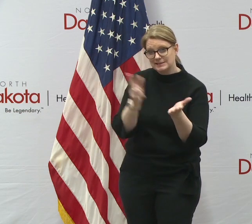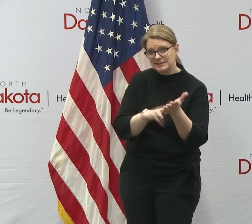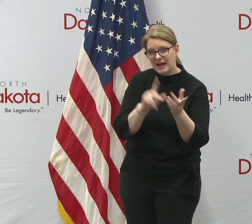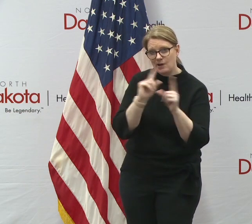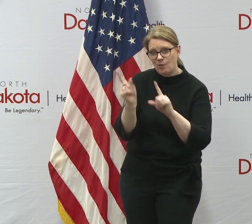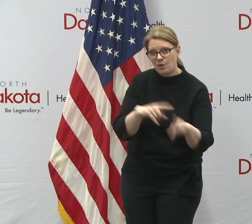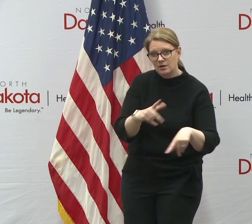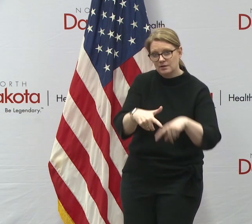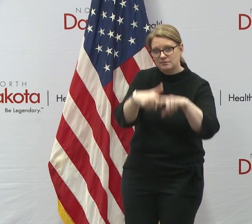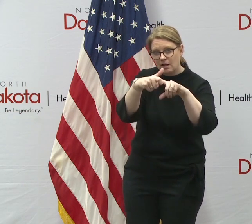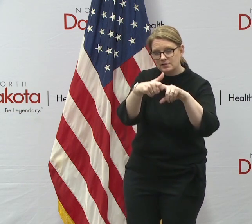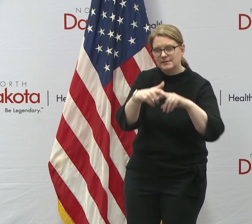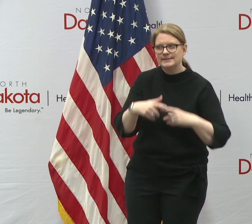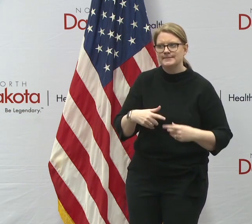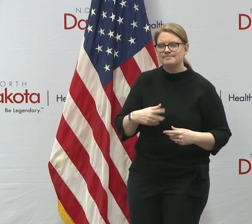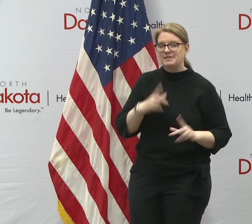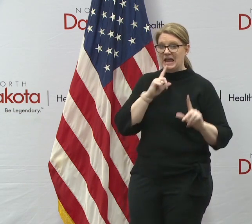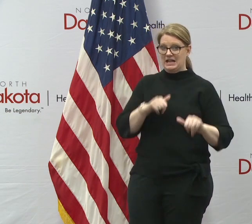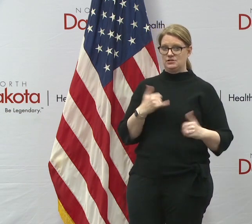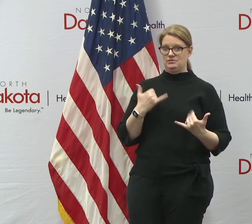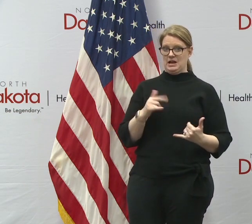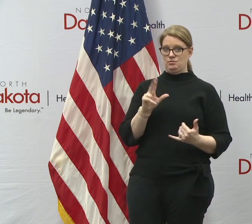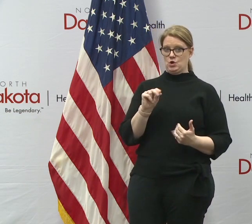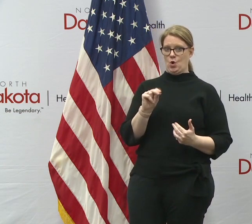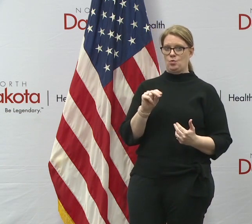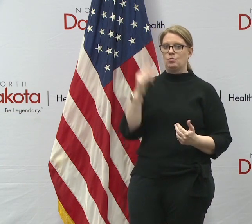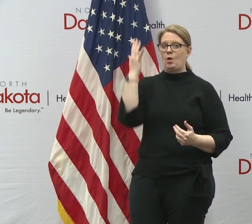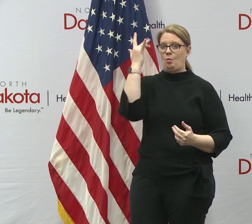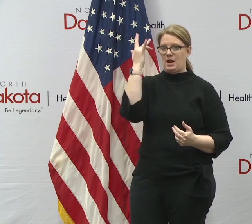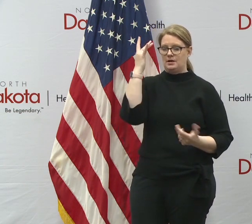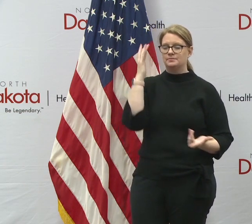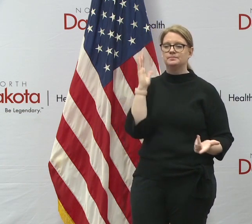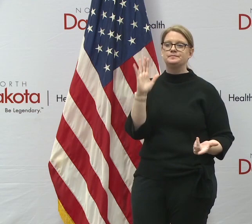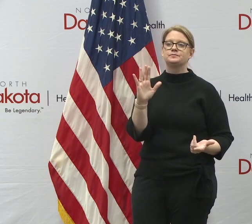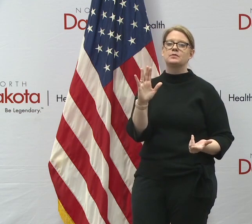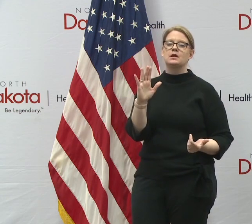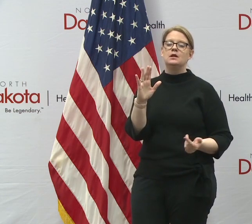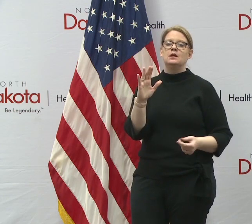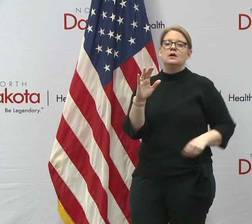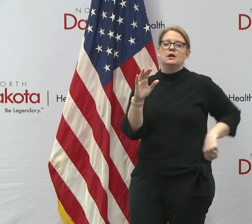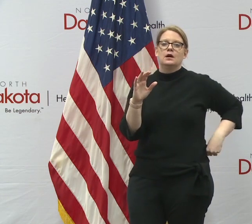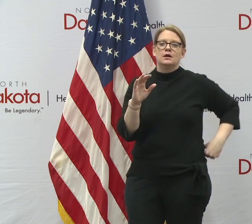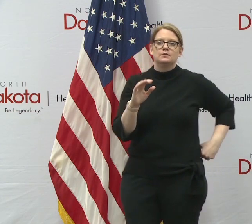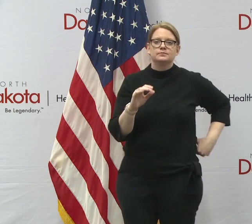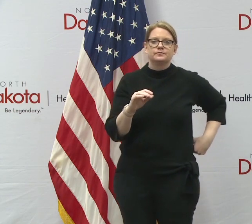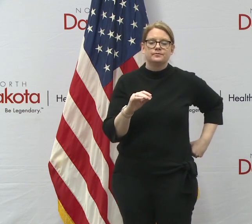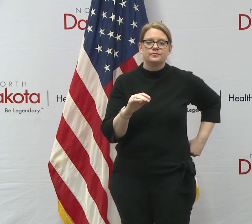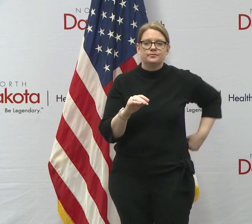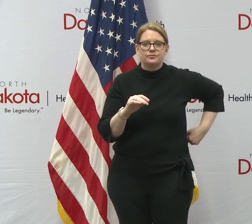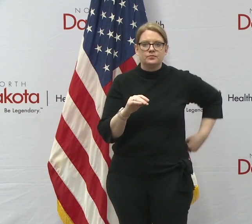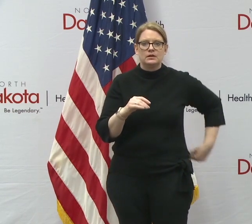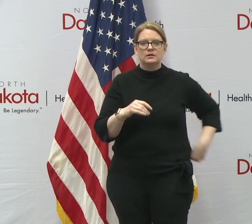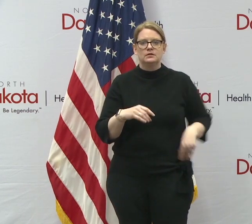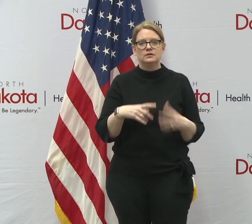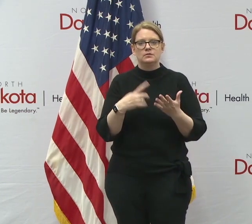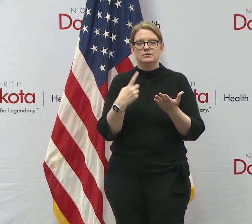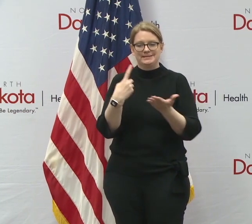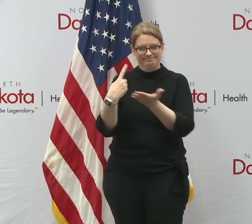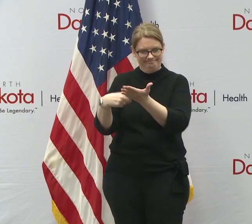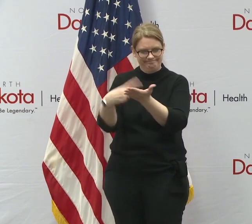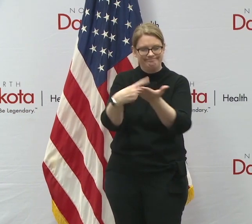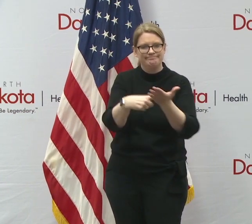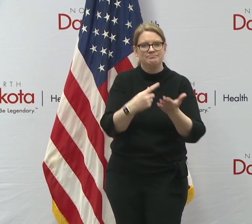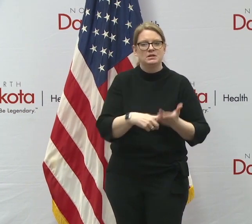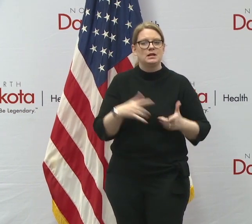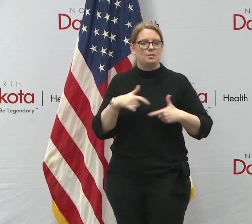The answer right now is no, and I'll tell you why. Because as we just described, we talked to all the large